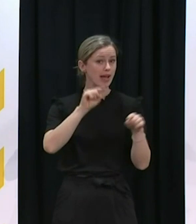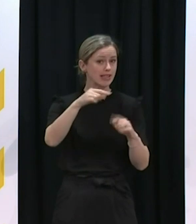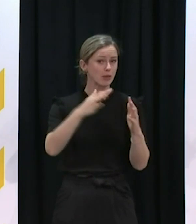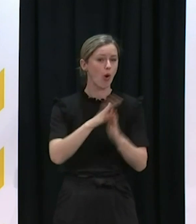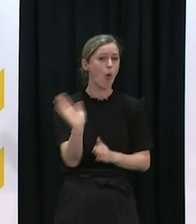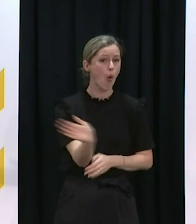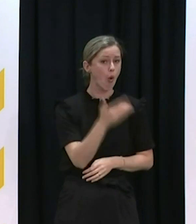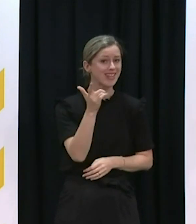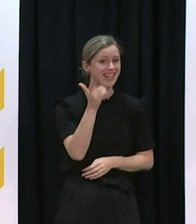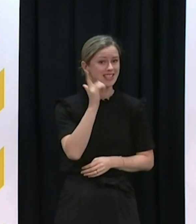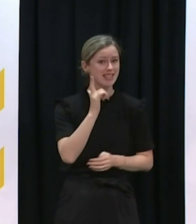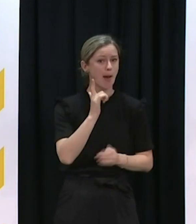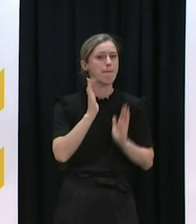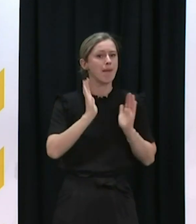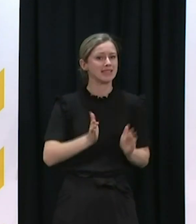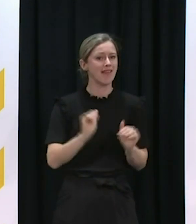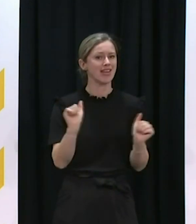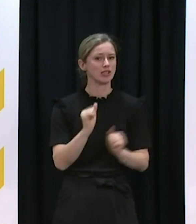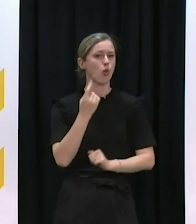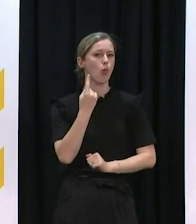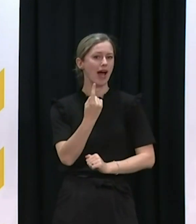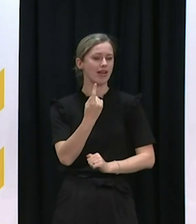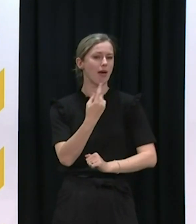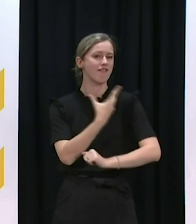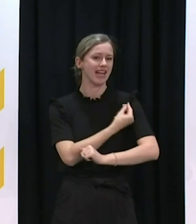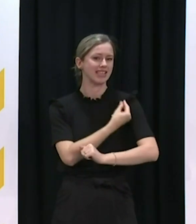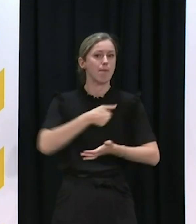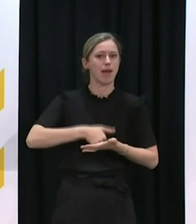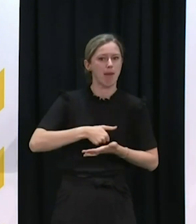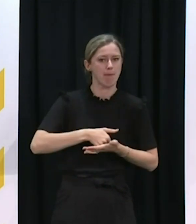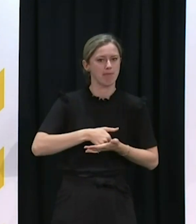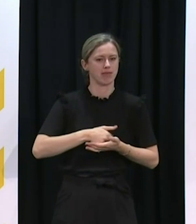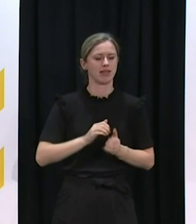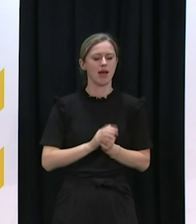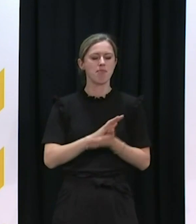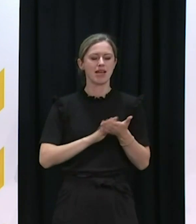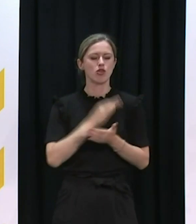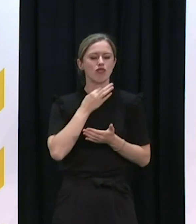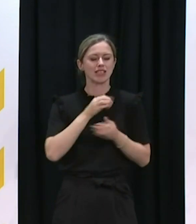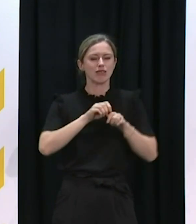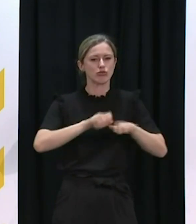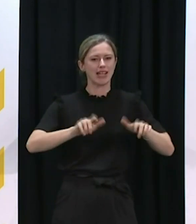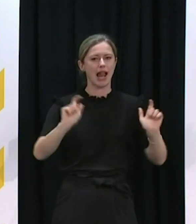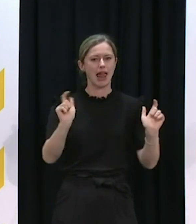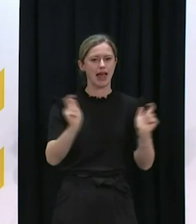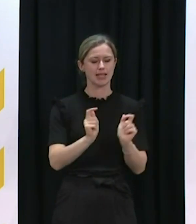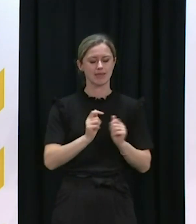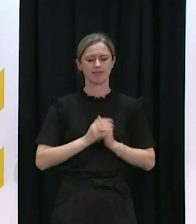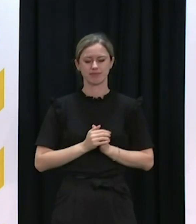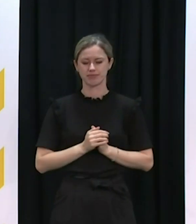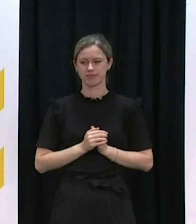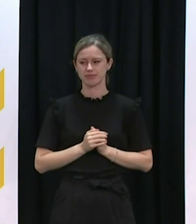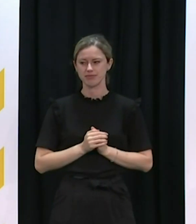all teachers on site will have had to have at least one dose of the vaccine, and that further helps to reduce the risk of transmission. The